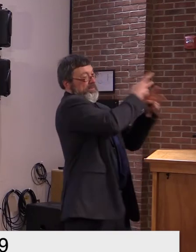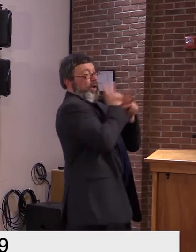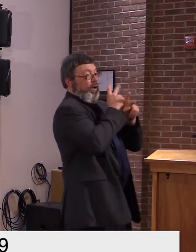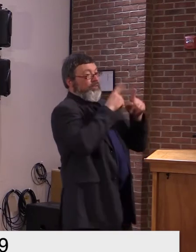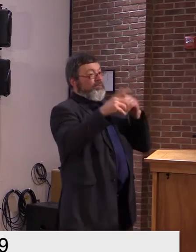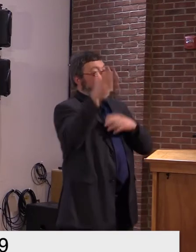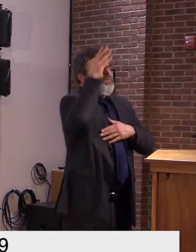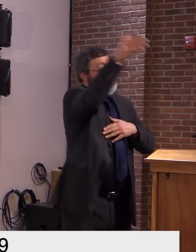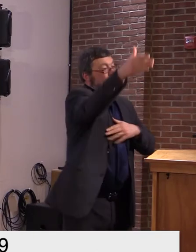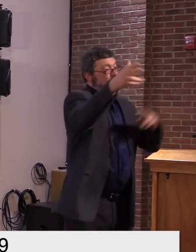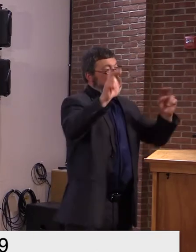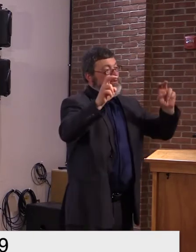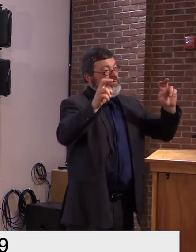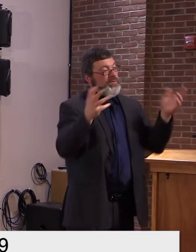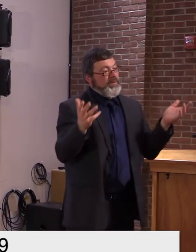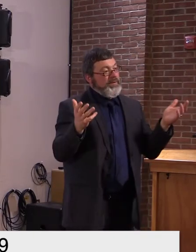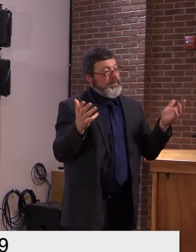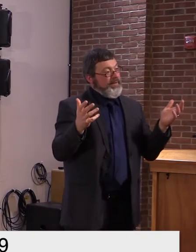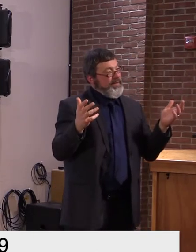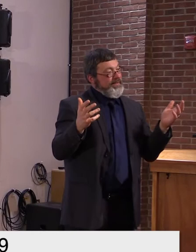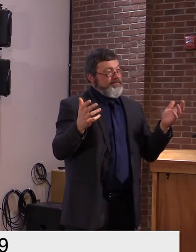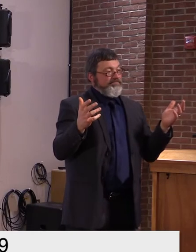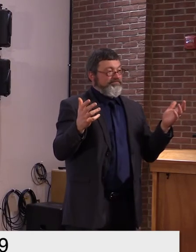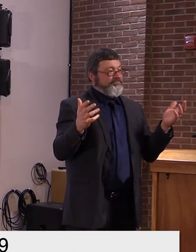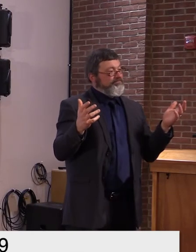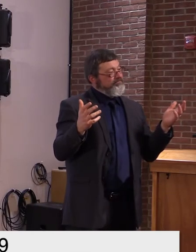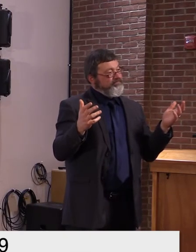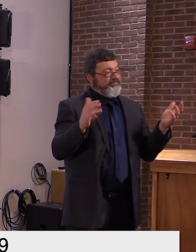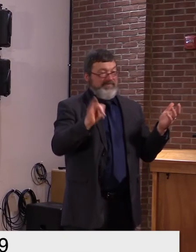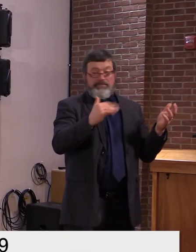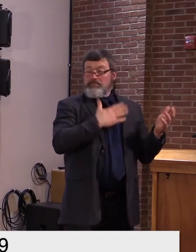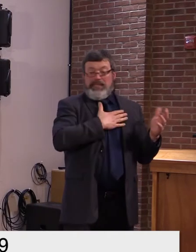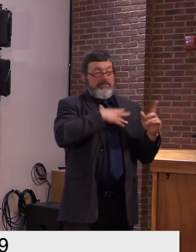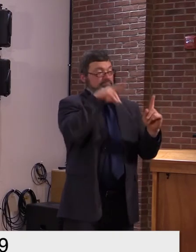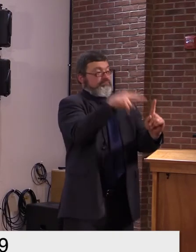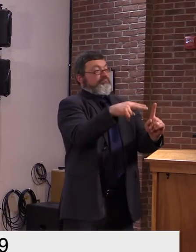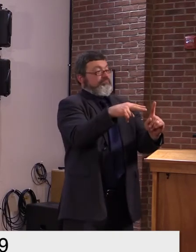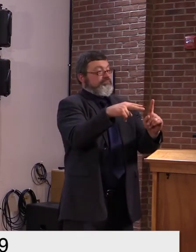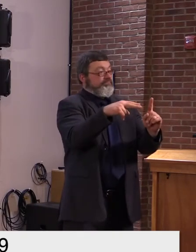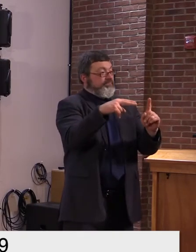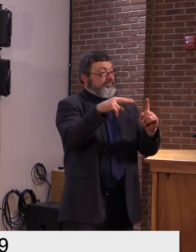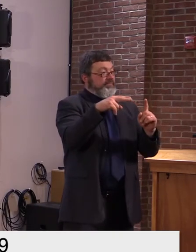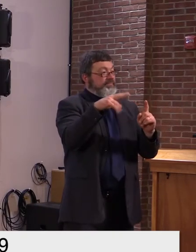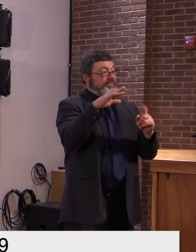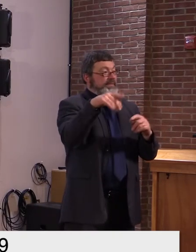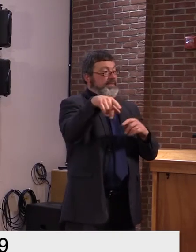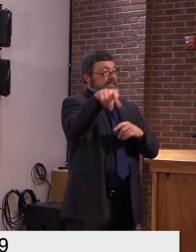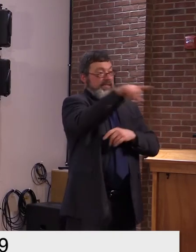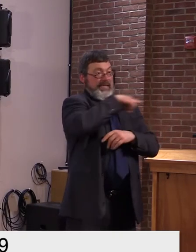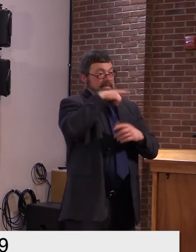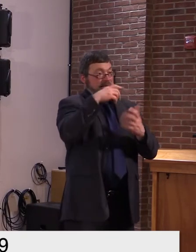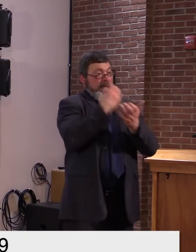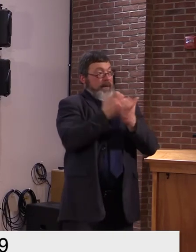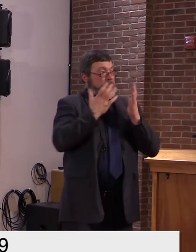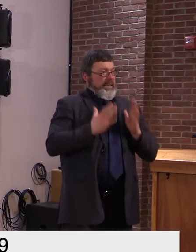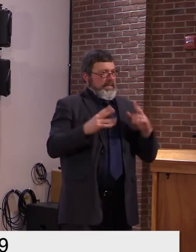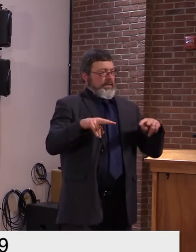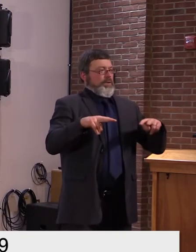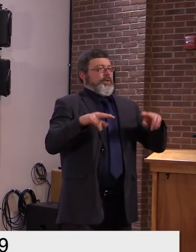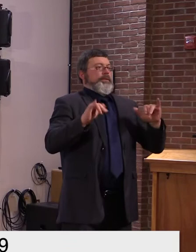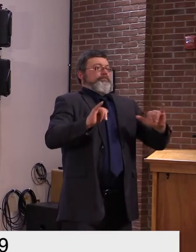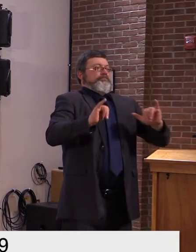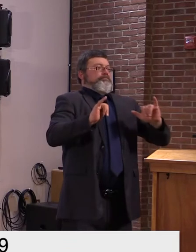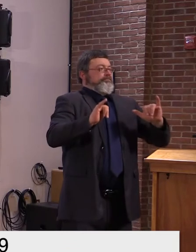think many economists agree, that we're much better off making certain that everybody can get to that